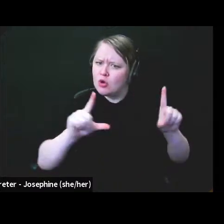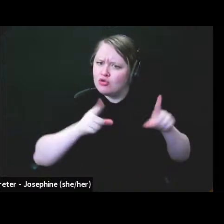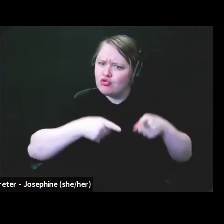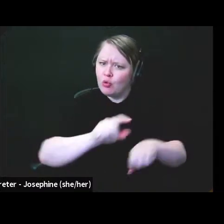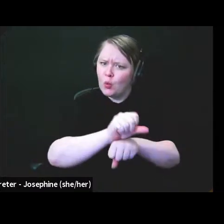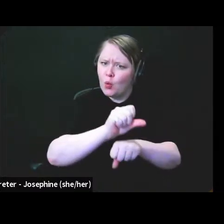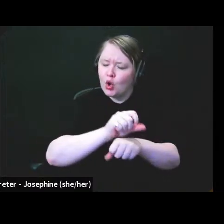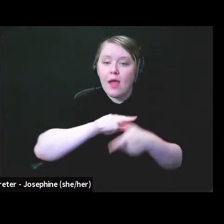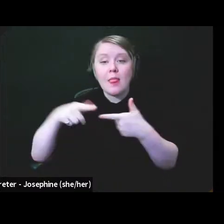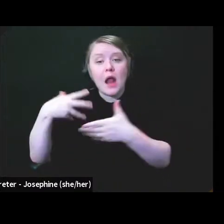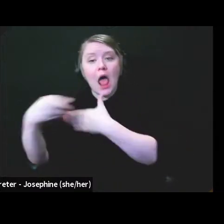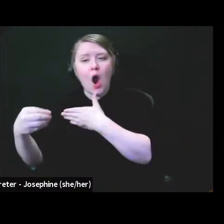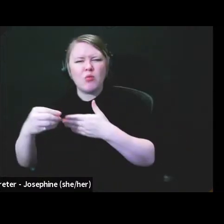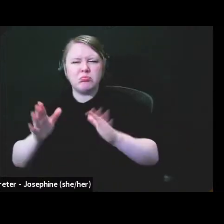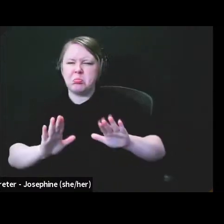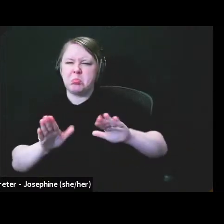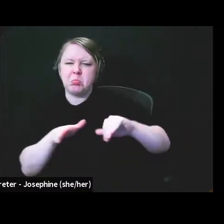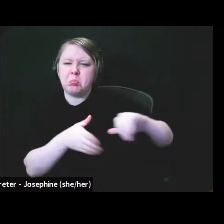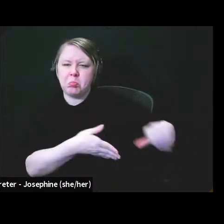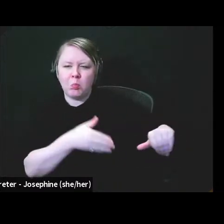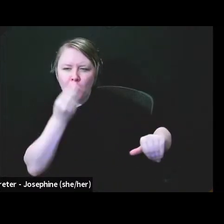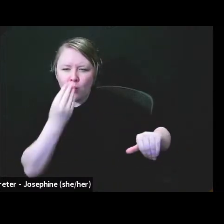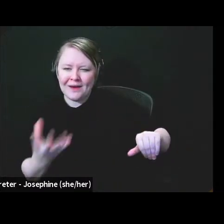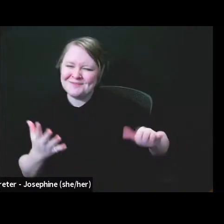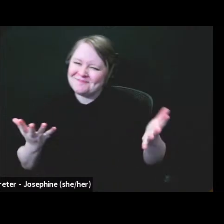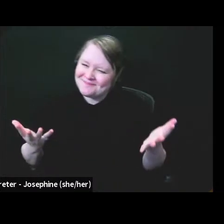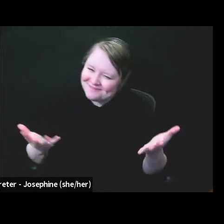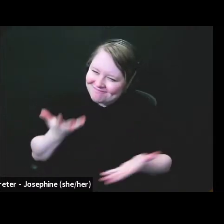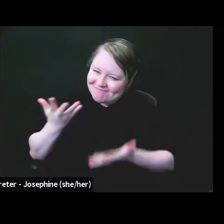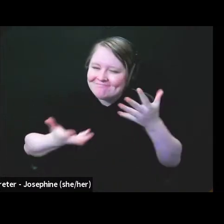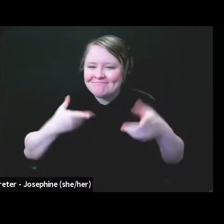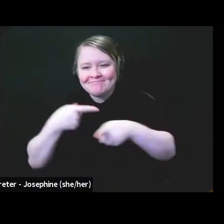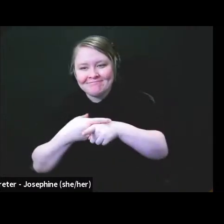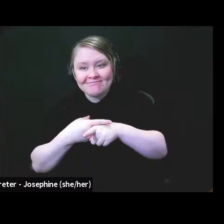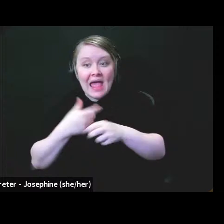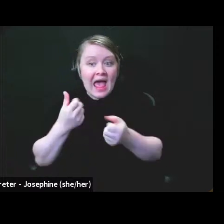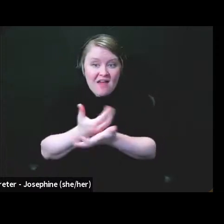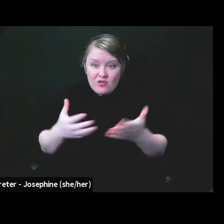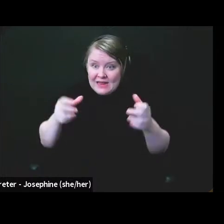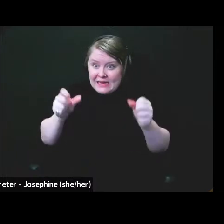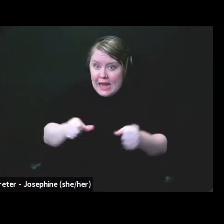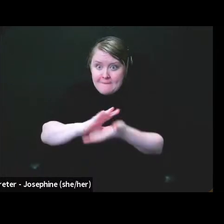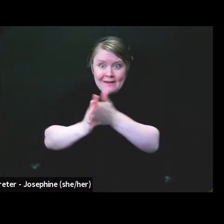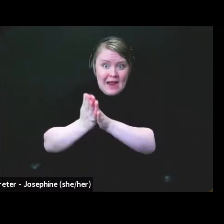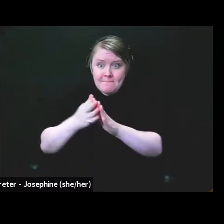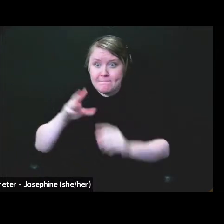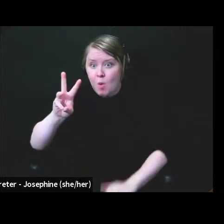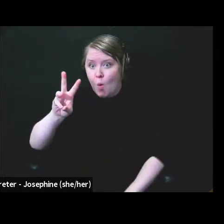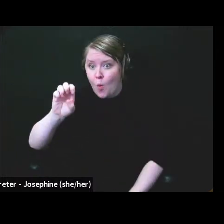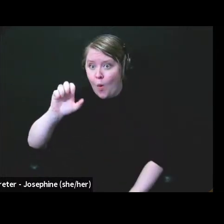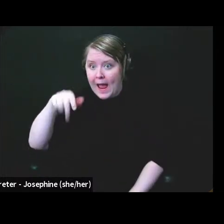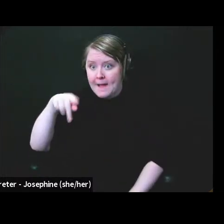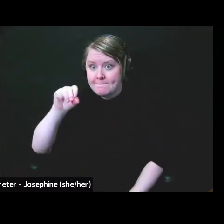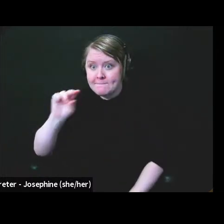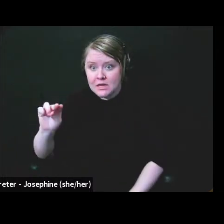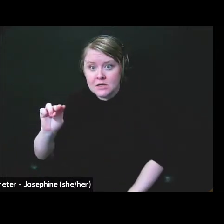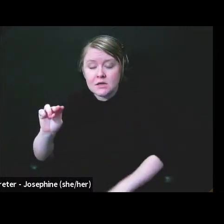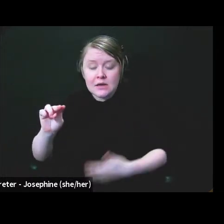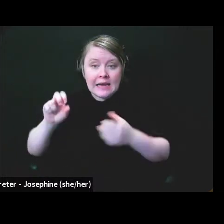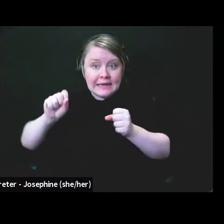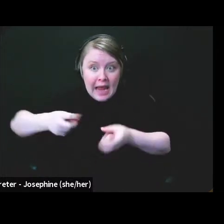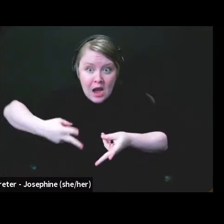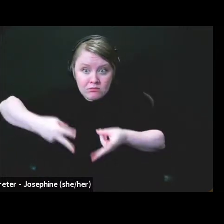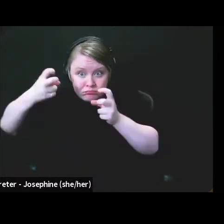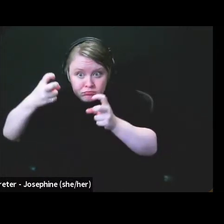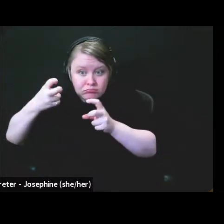right? And so in this moment where, again, everything can be weaponized, everything can be co-opted, we have to be really, really